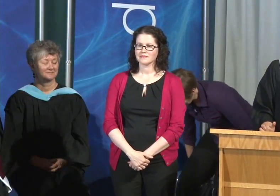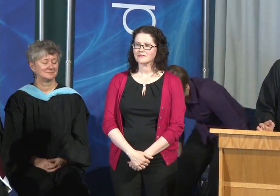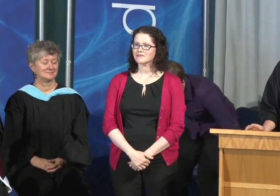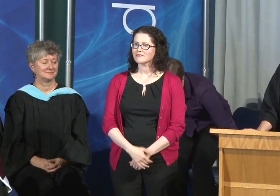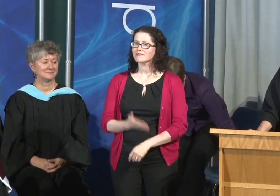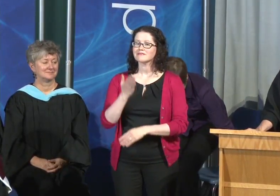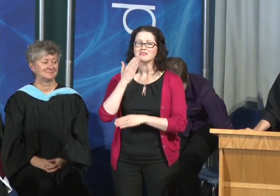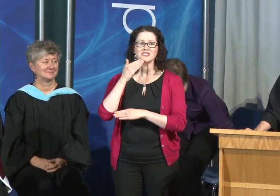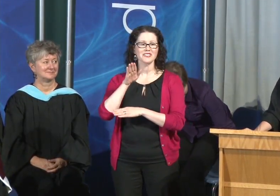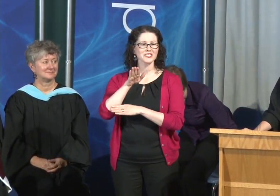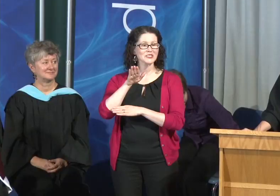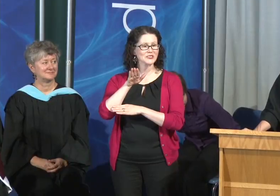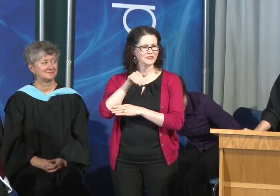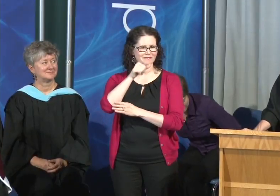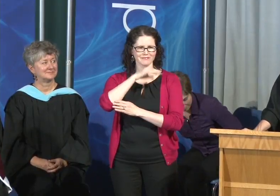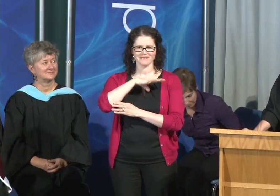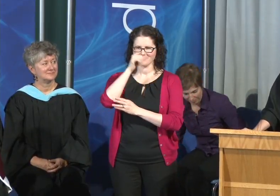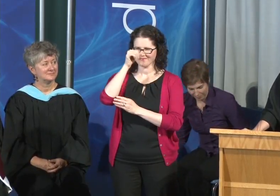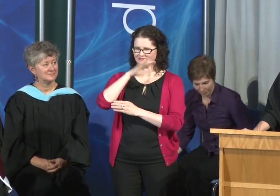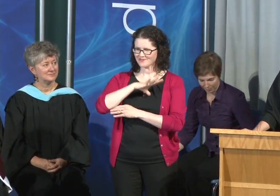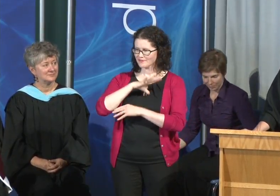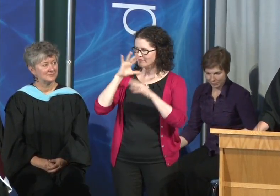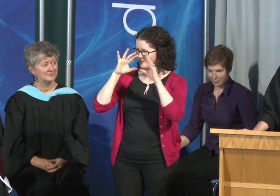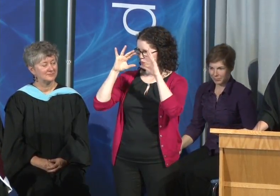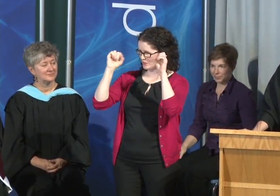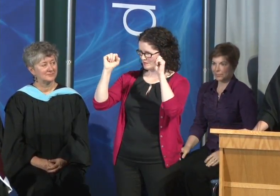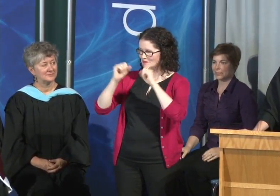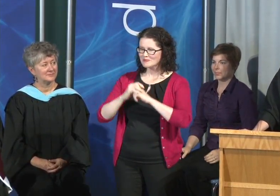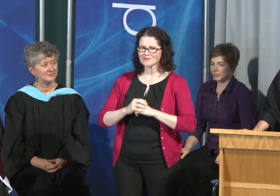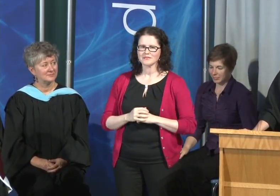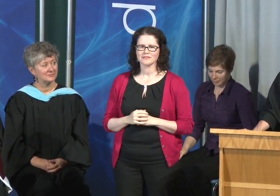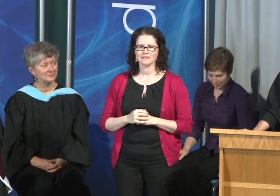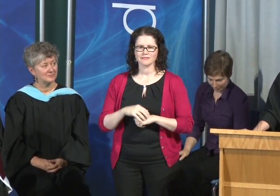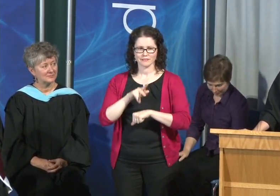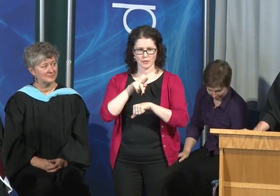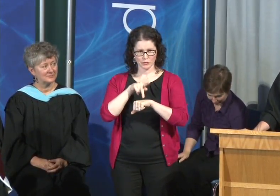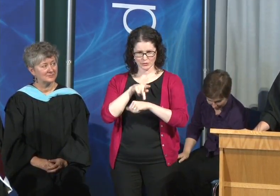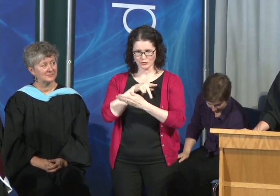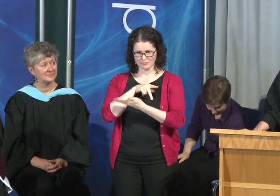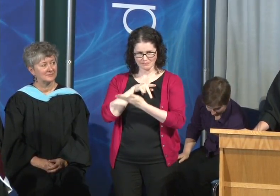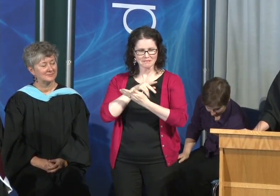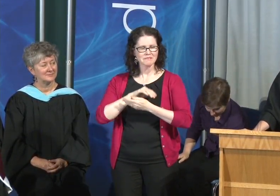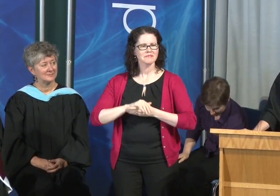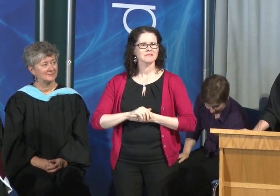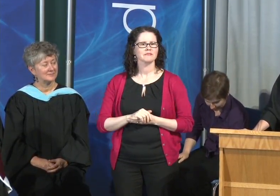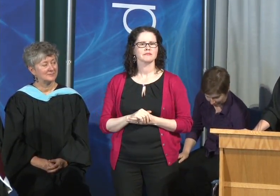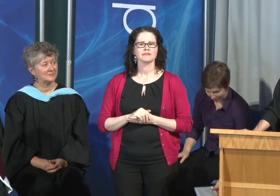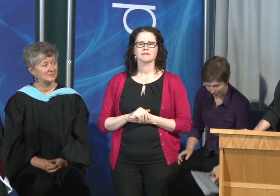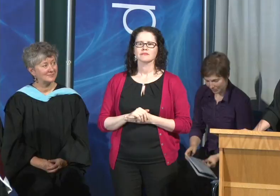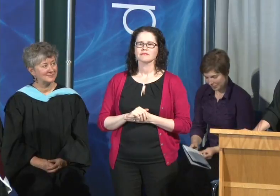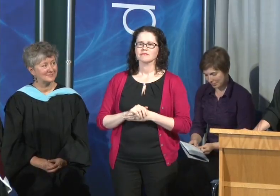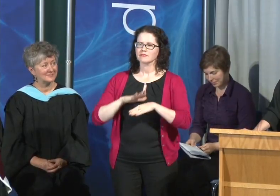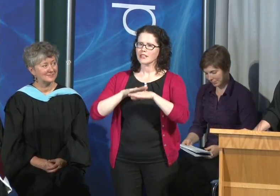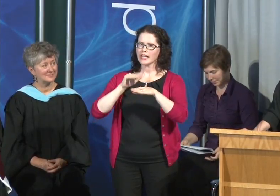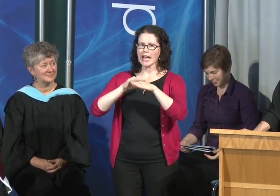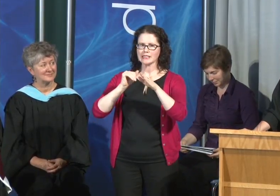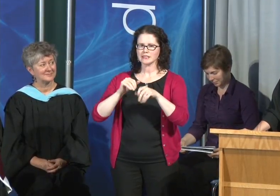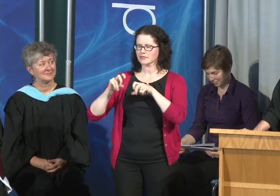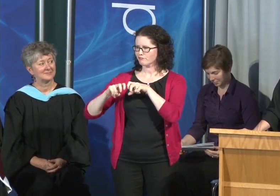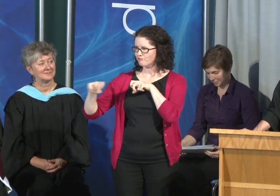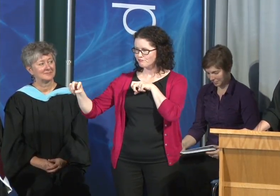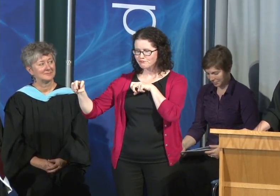Good afternoon, ladies and gentlemen, and President Bureau, Principal Munir Voss, honored platform